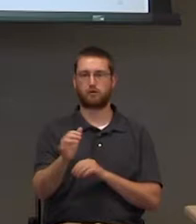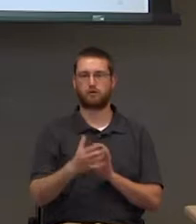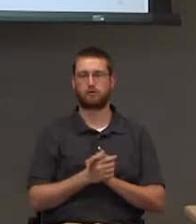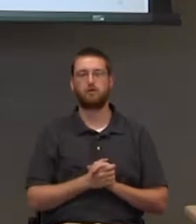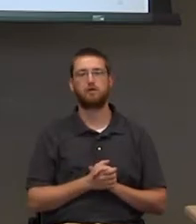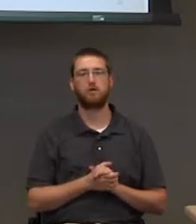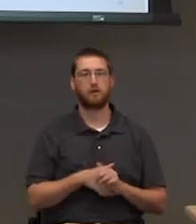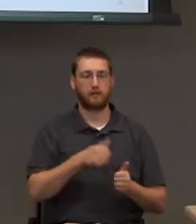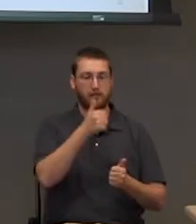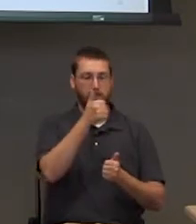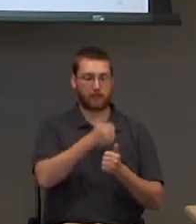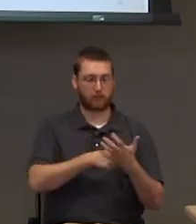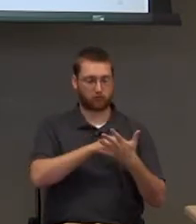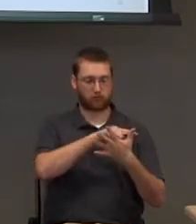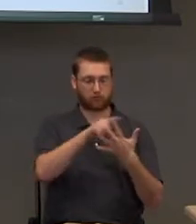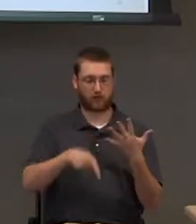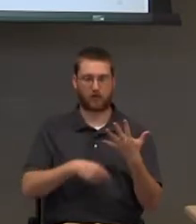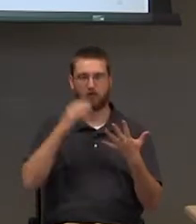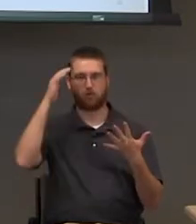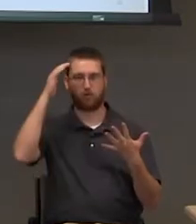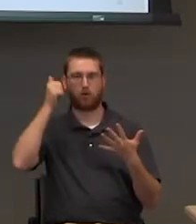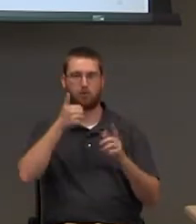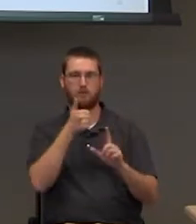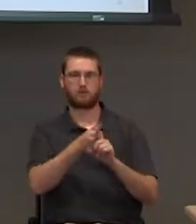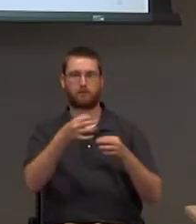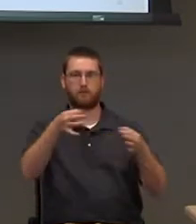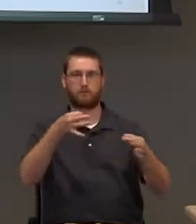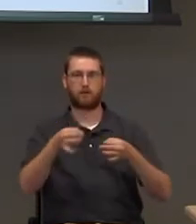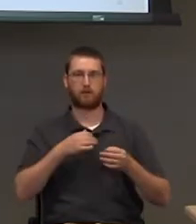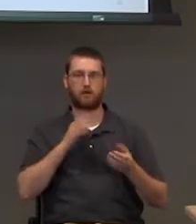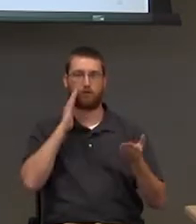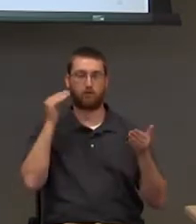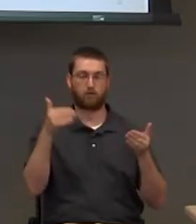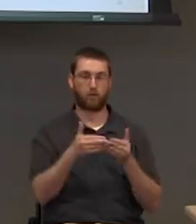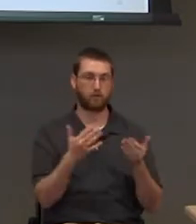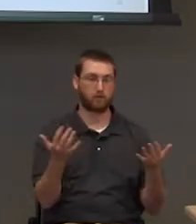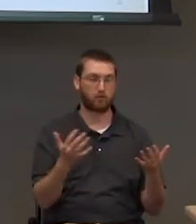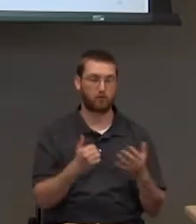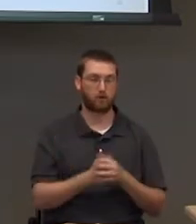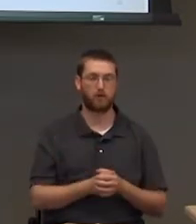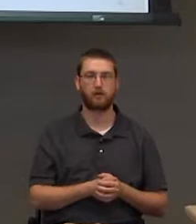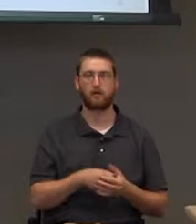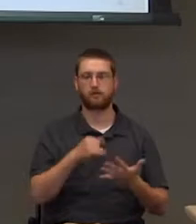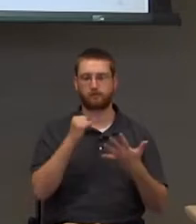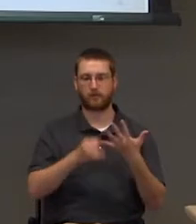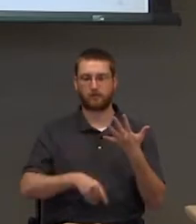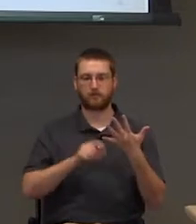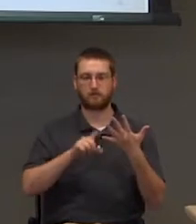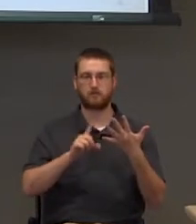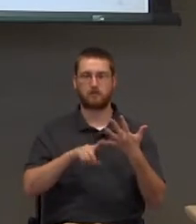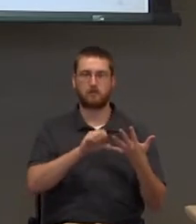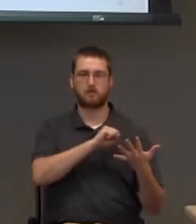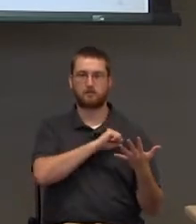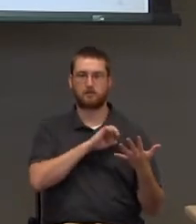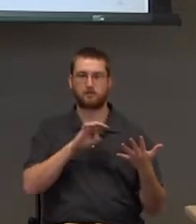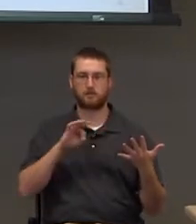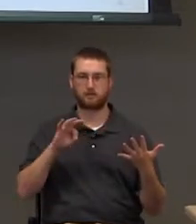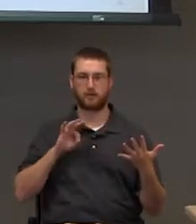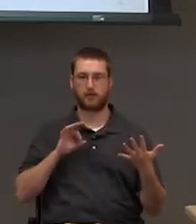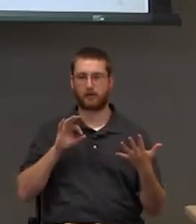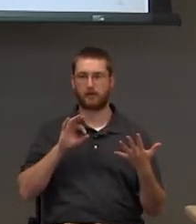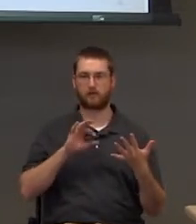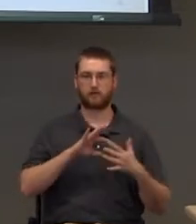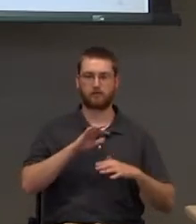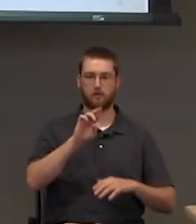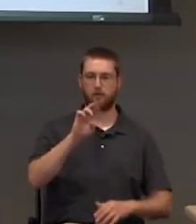one, I hope they are self-explanatory. The one that I wanted to focus on the most was the final one, which is staff the